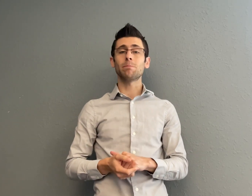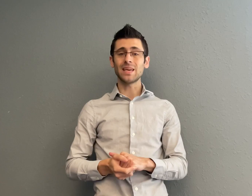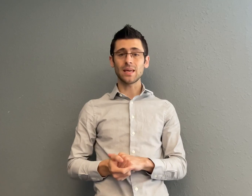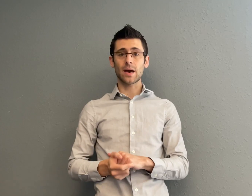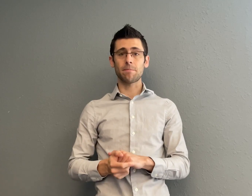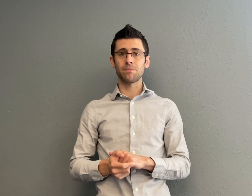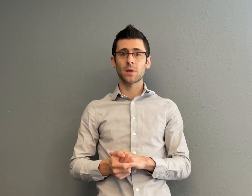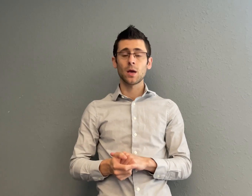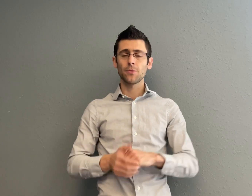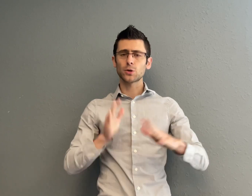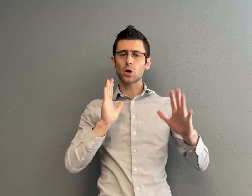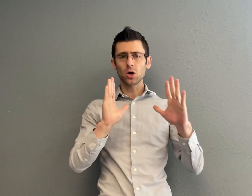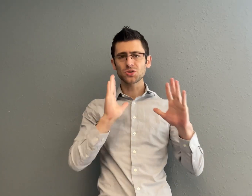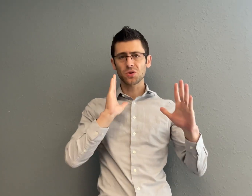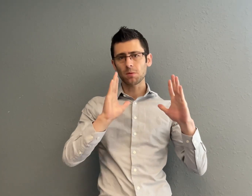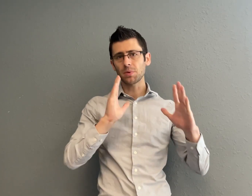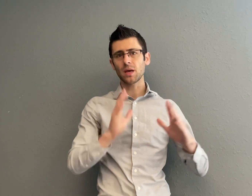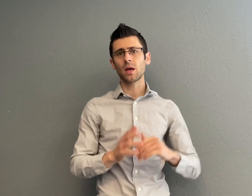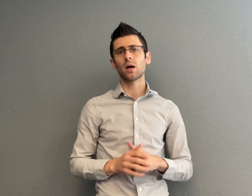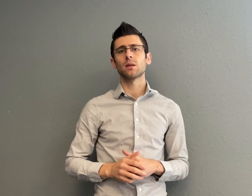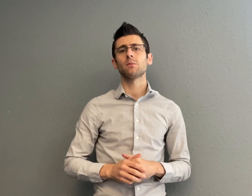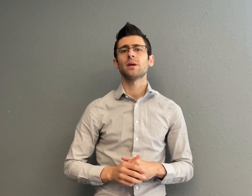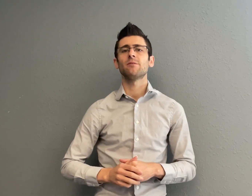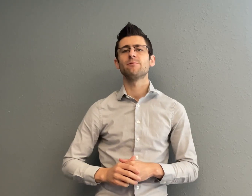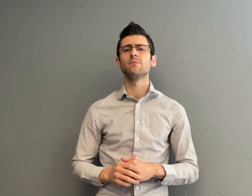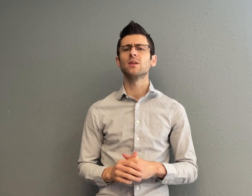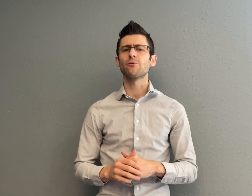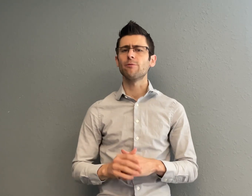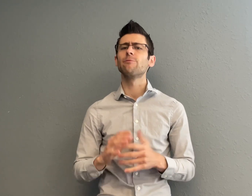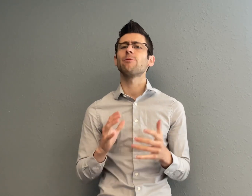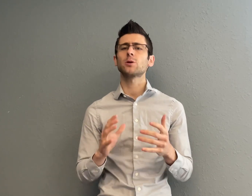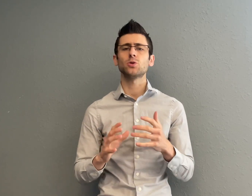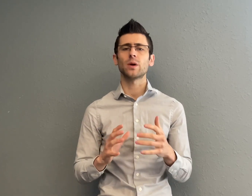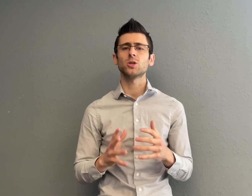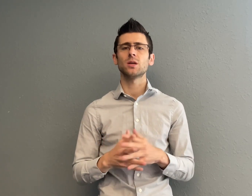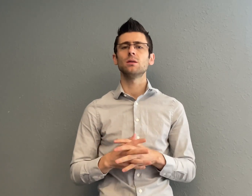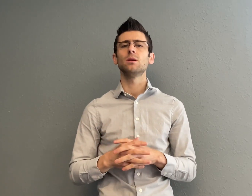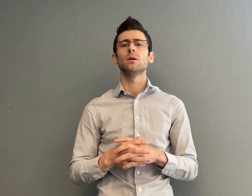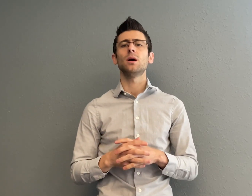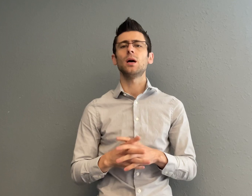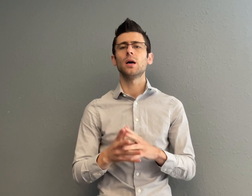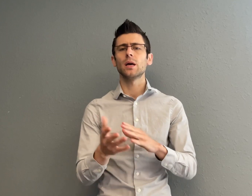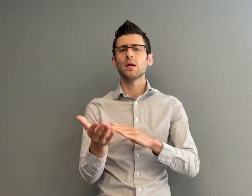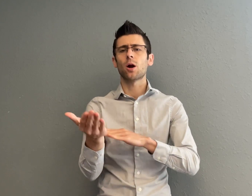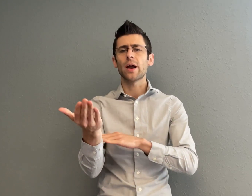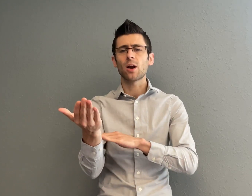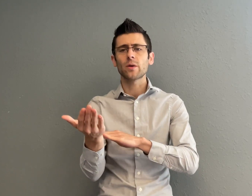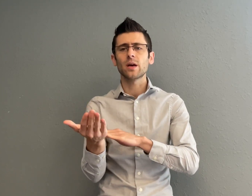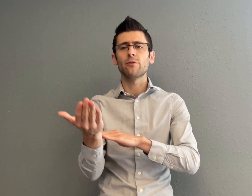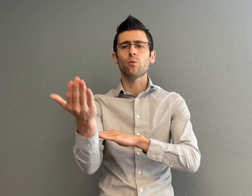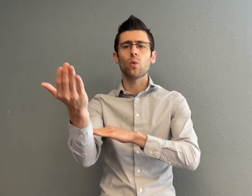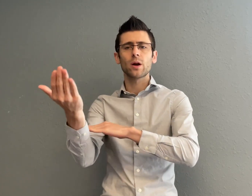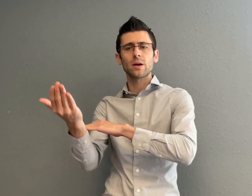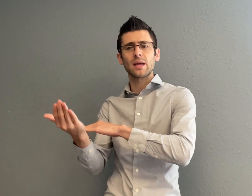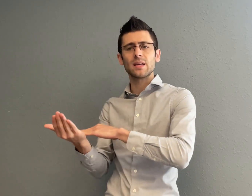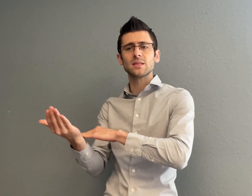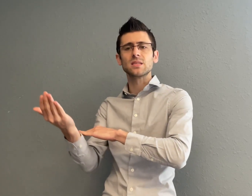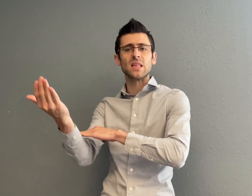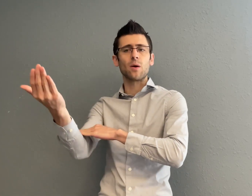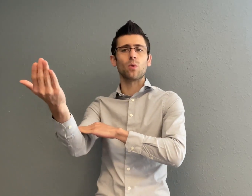PM. There's also going to be a little bit of different fluctuation in our area of where it is that we're